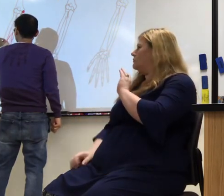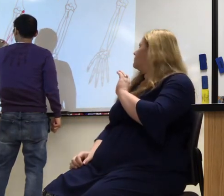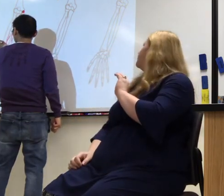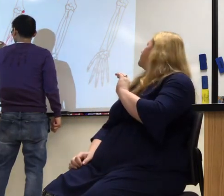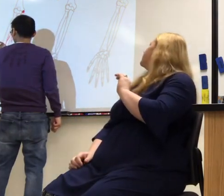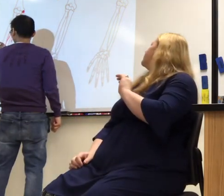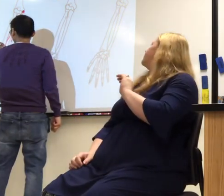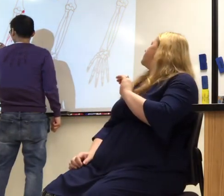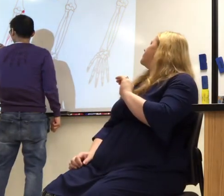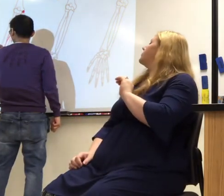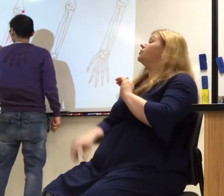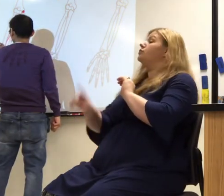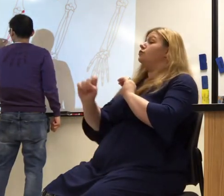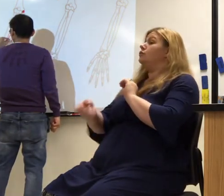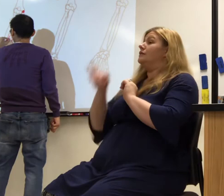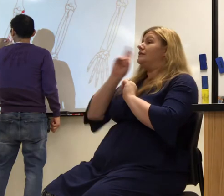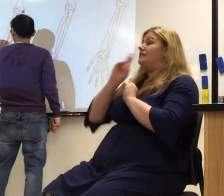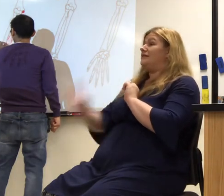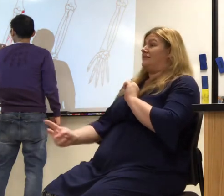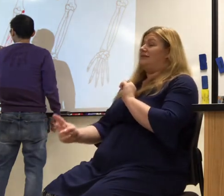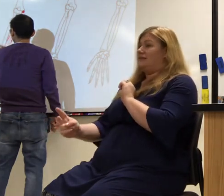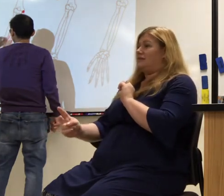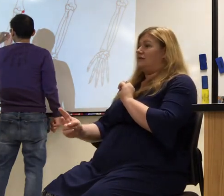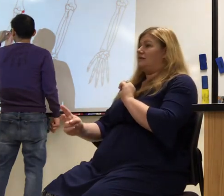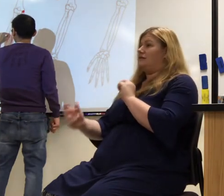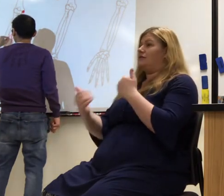what you should see is that there are